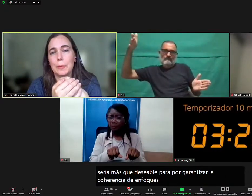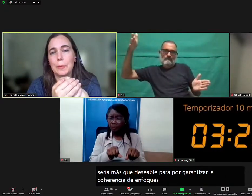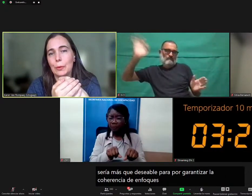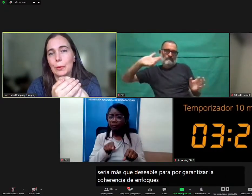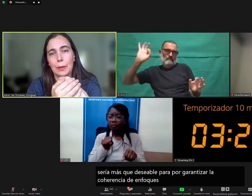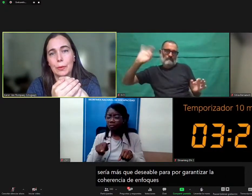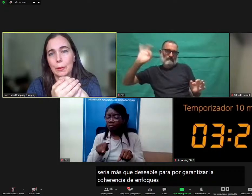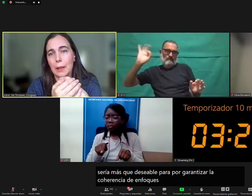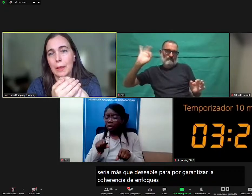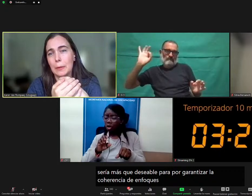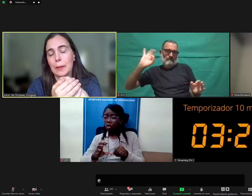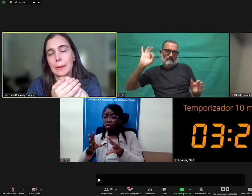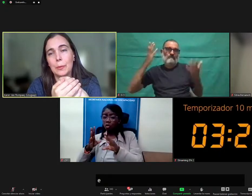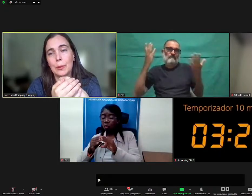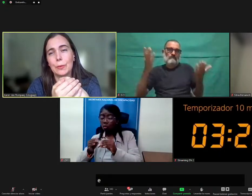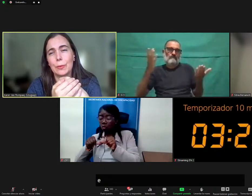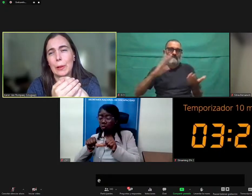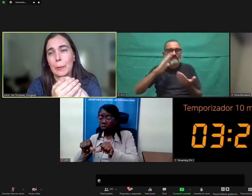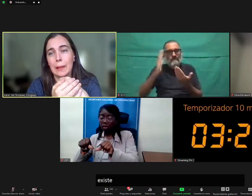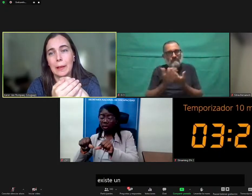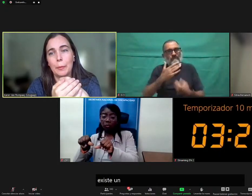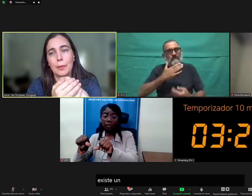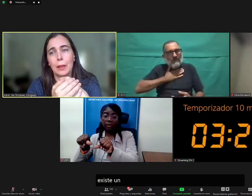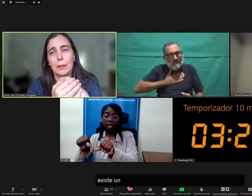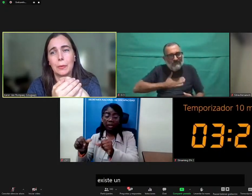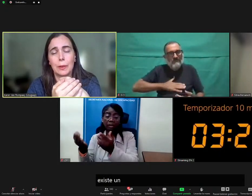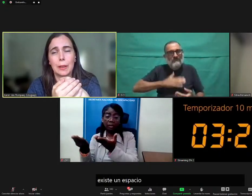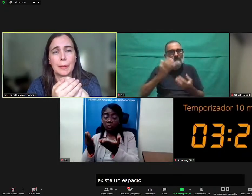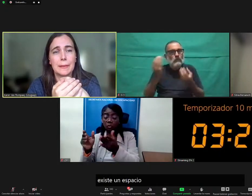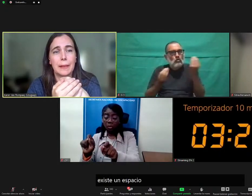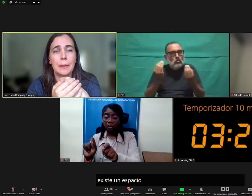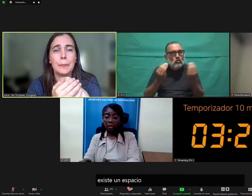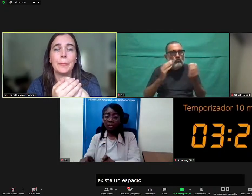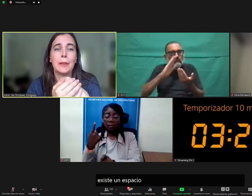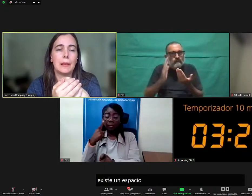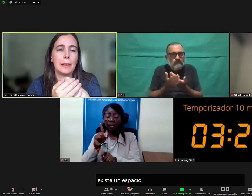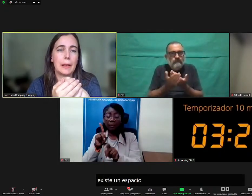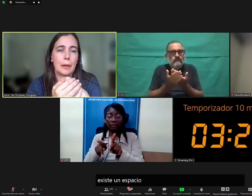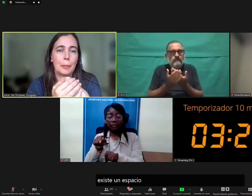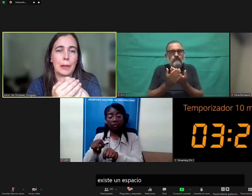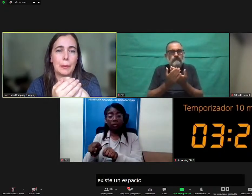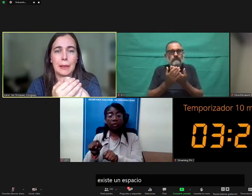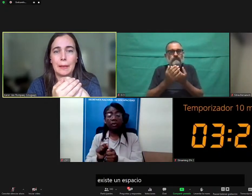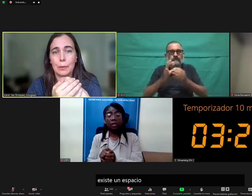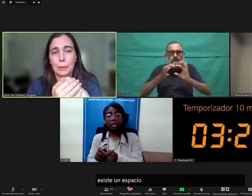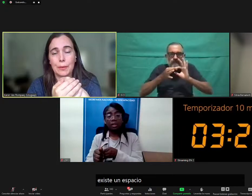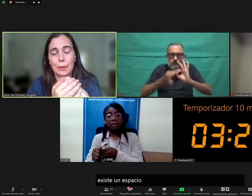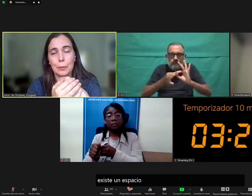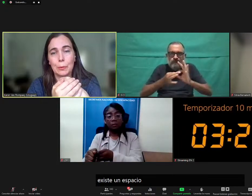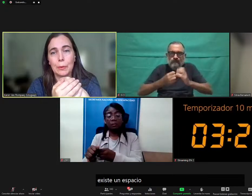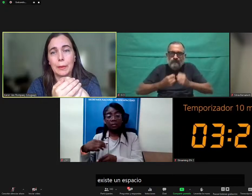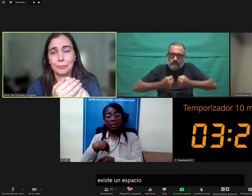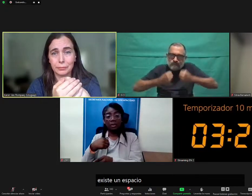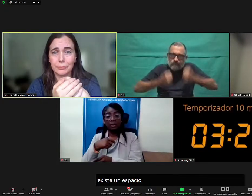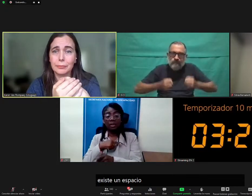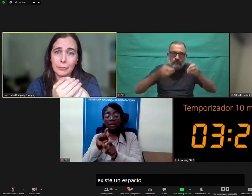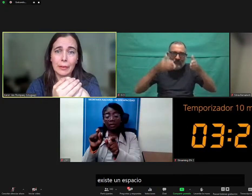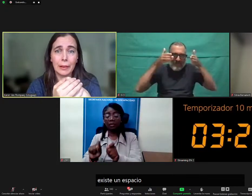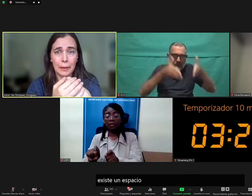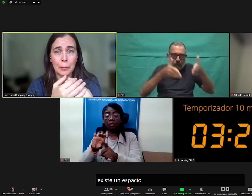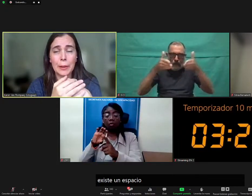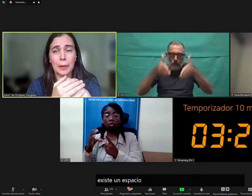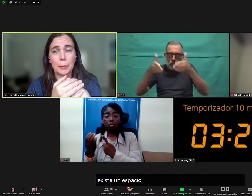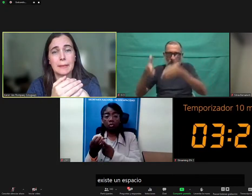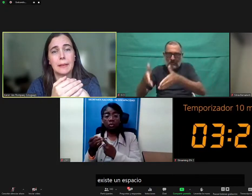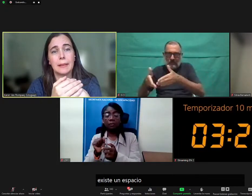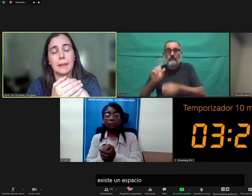we have the commission for education continuity and this is led by the ministry